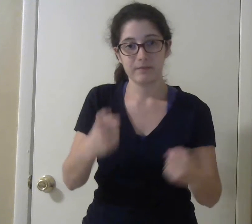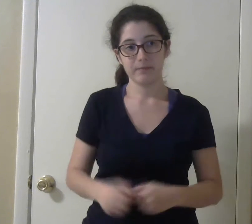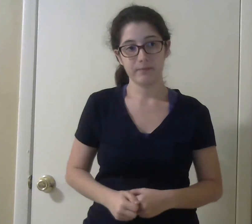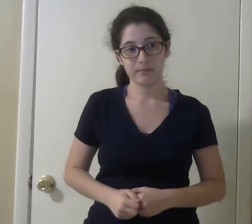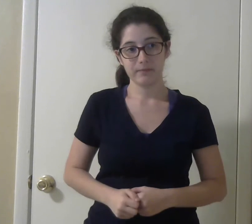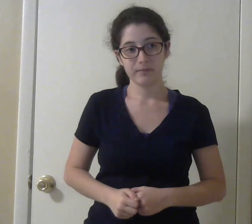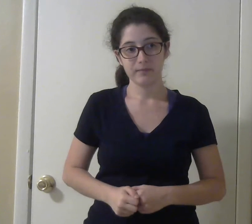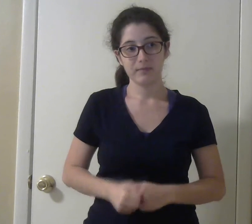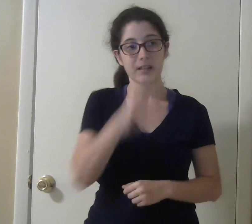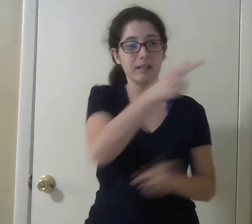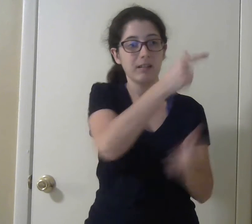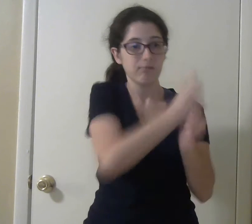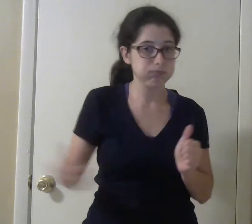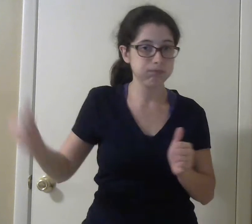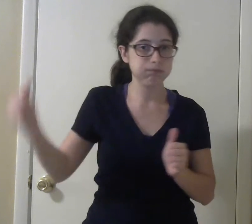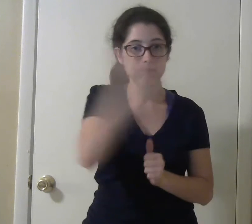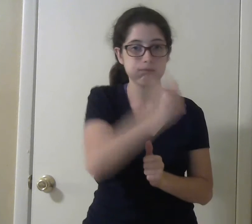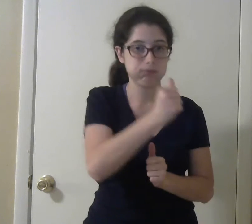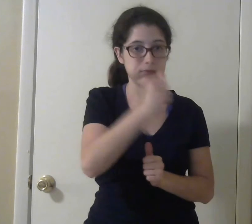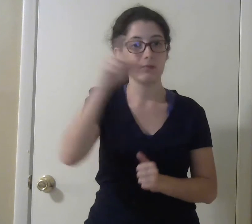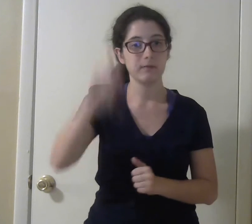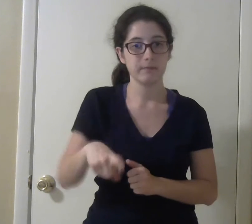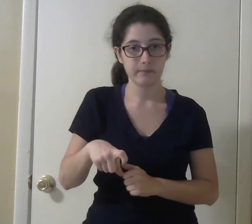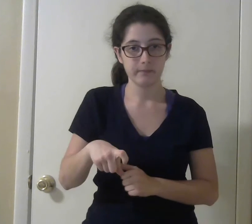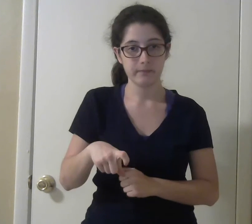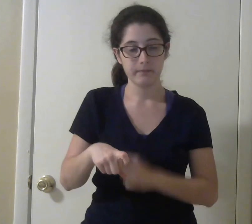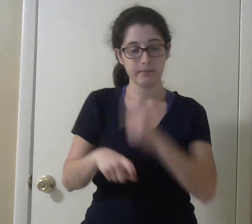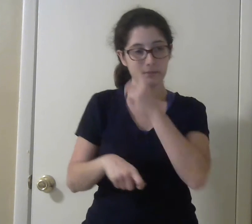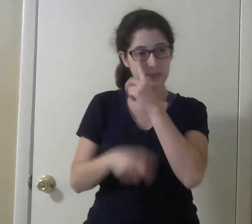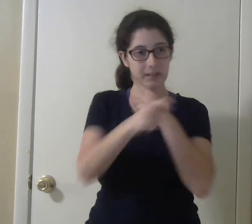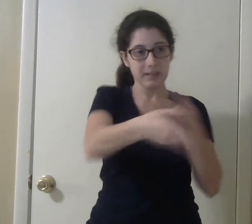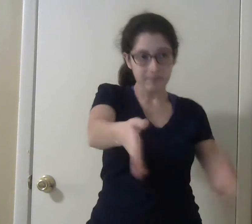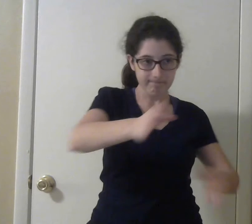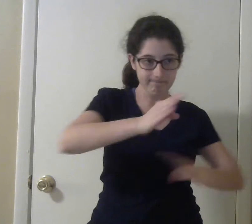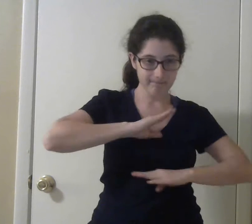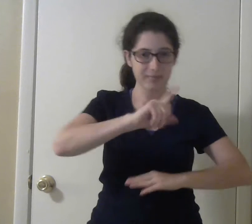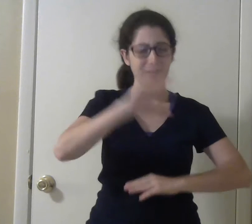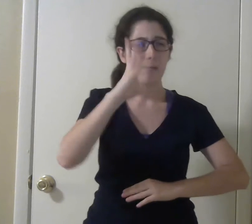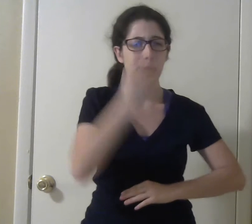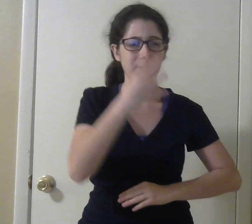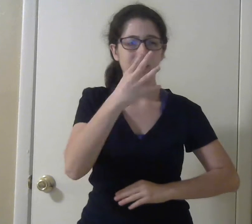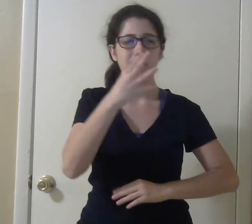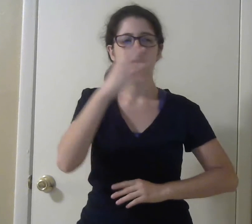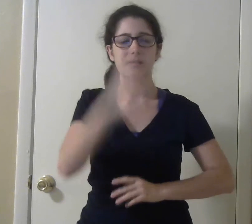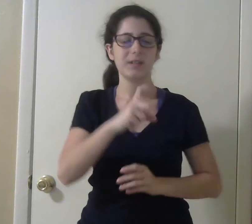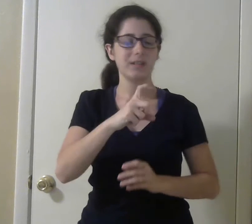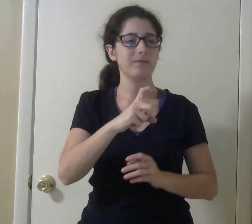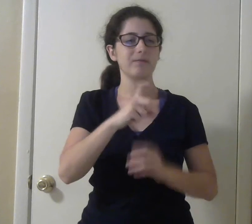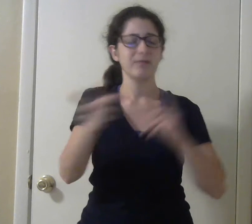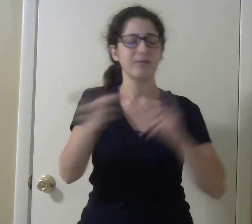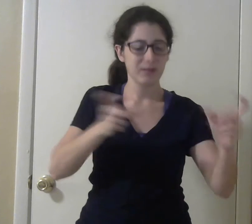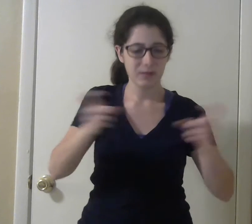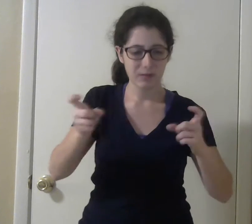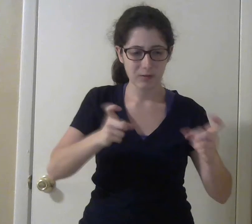nearly as big and powerful and satisfying and beautiful as he ought to have in your life. If you have